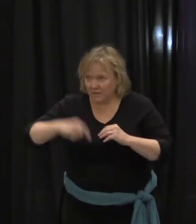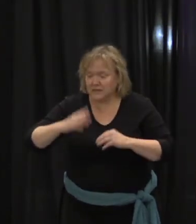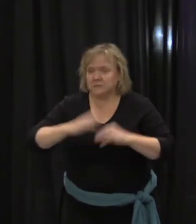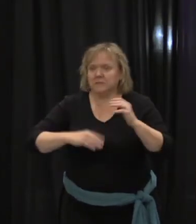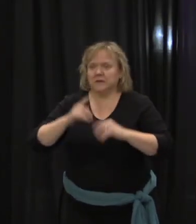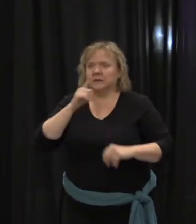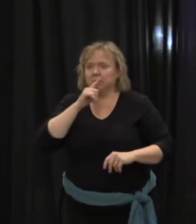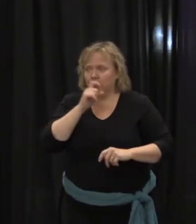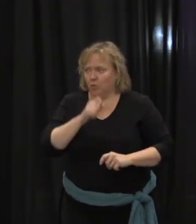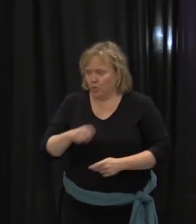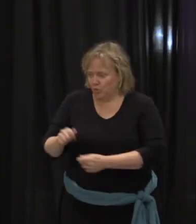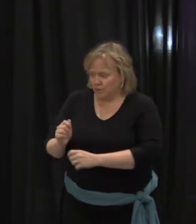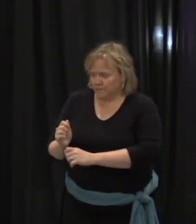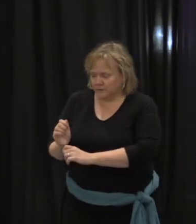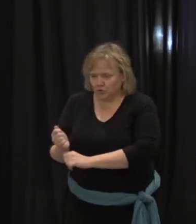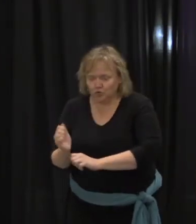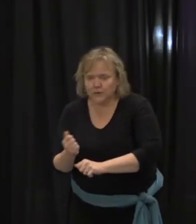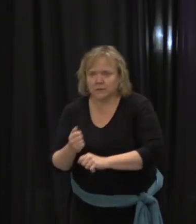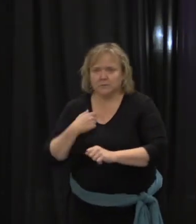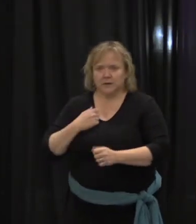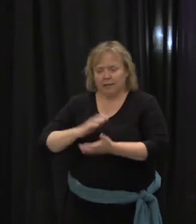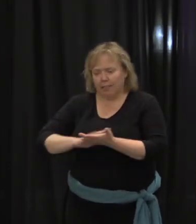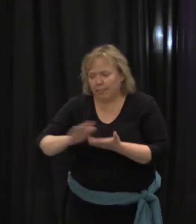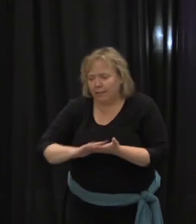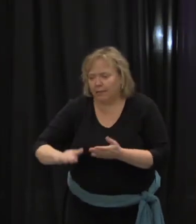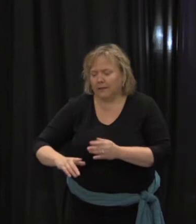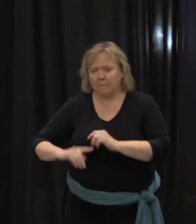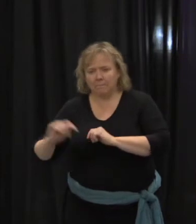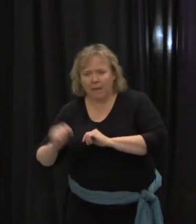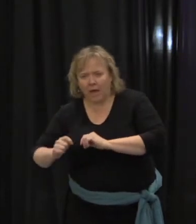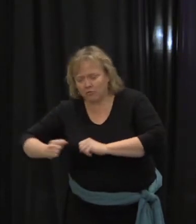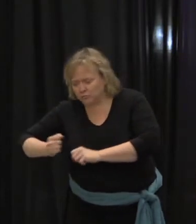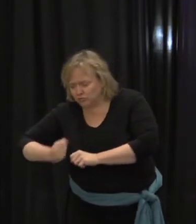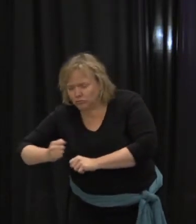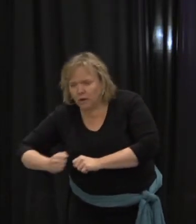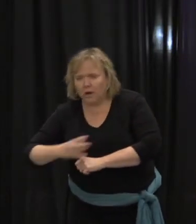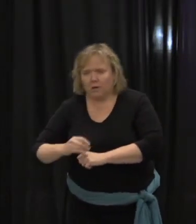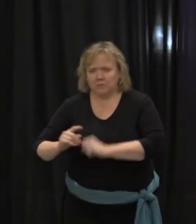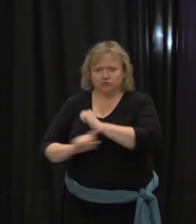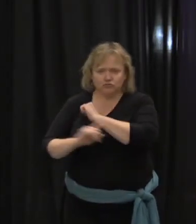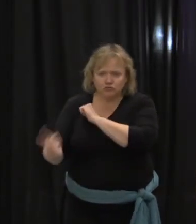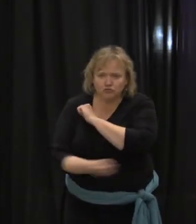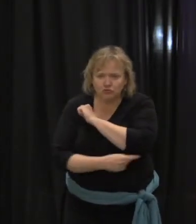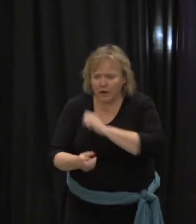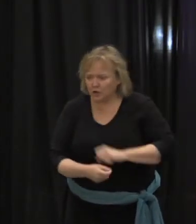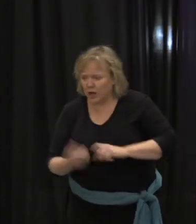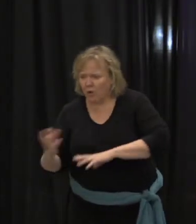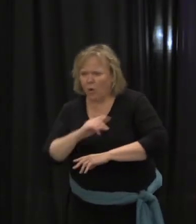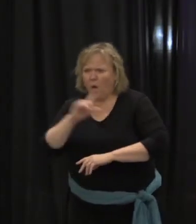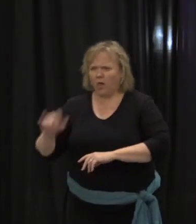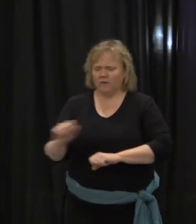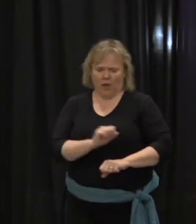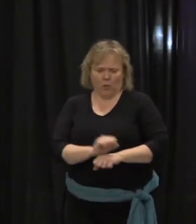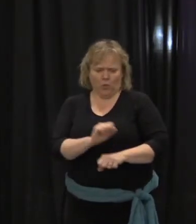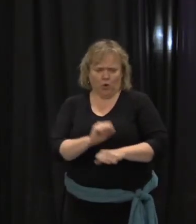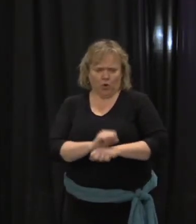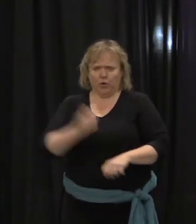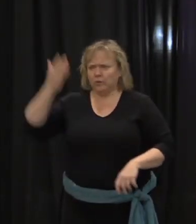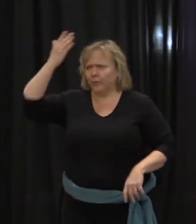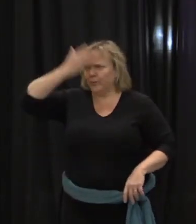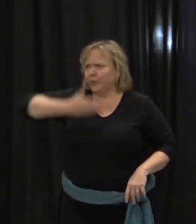the floors and clean the toilets and take out the trash and do all of the other unseen labor that helps our fast-paced